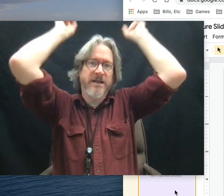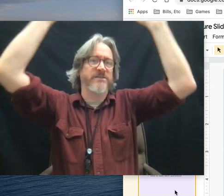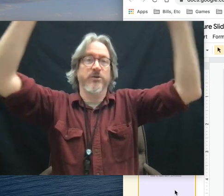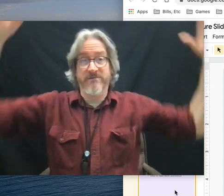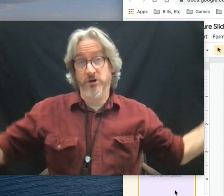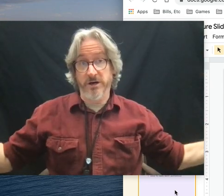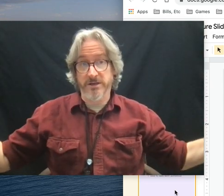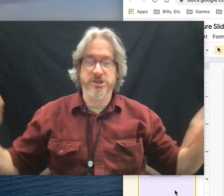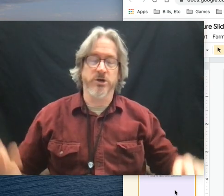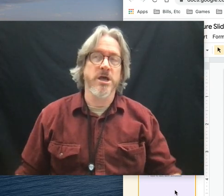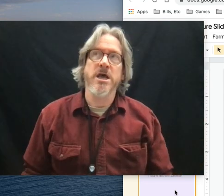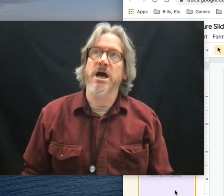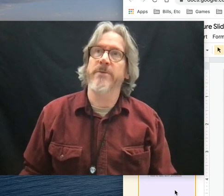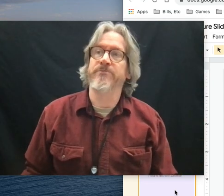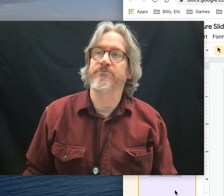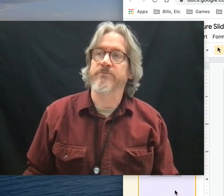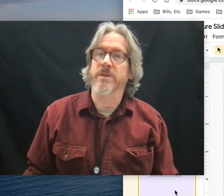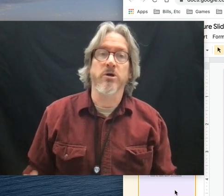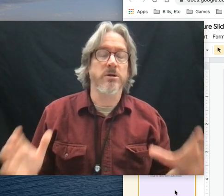repeat it as if you haven't heard it. So